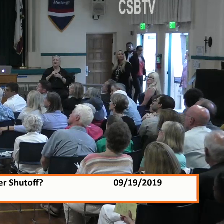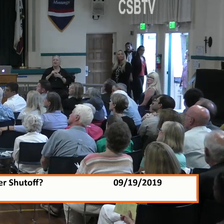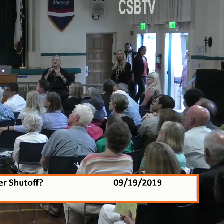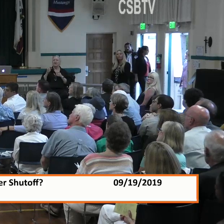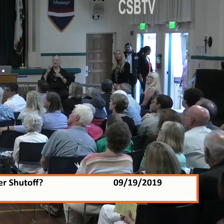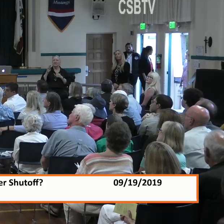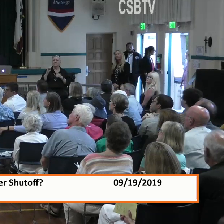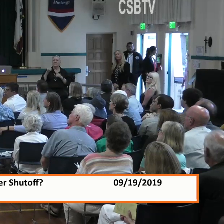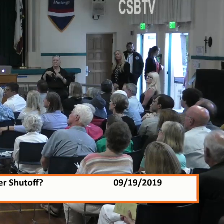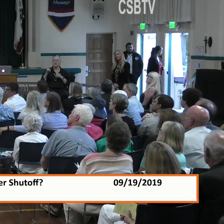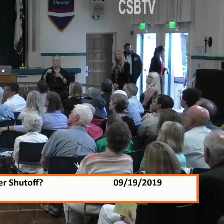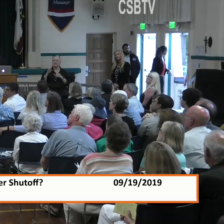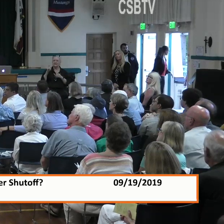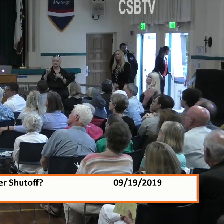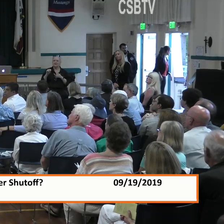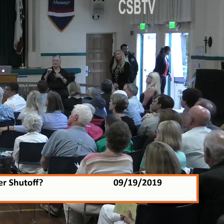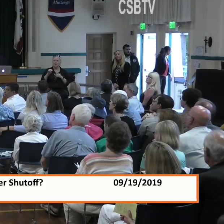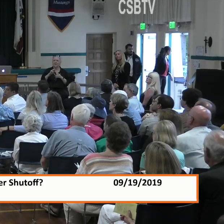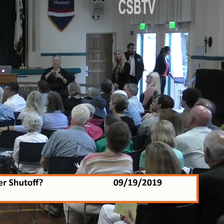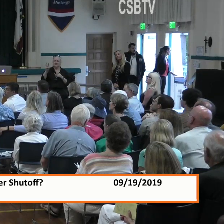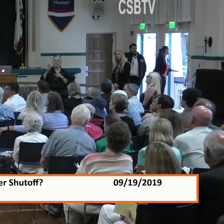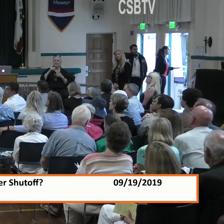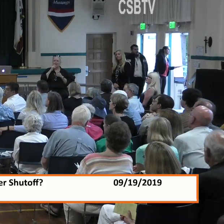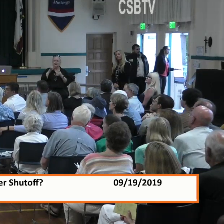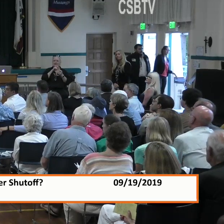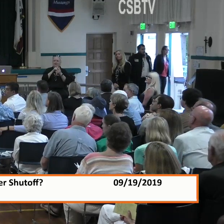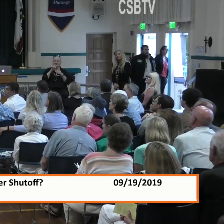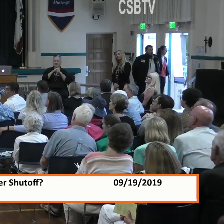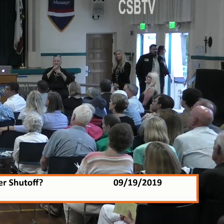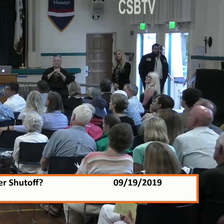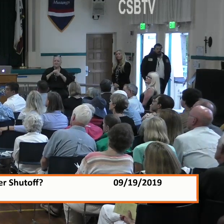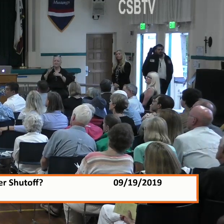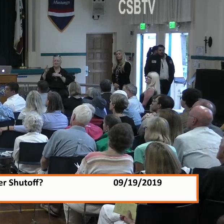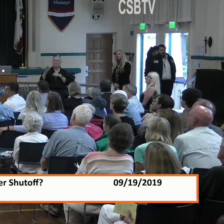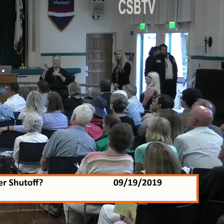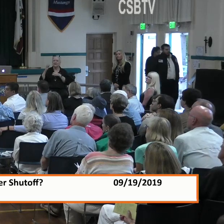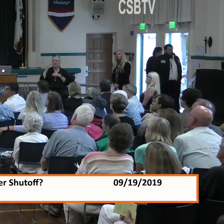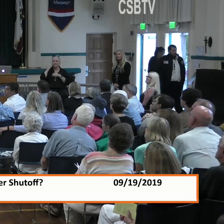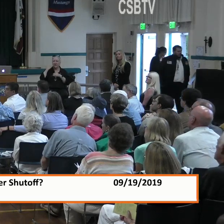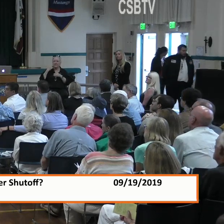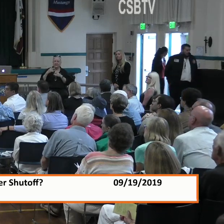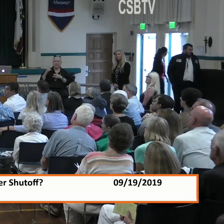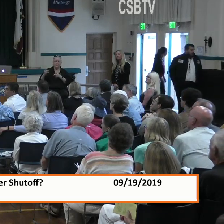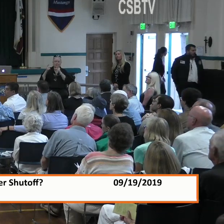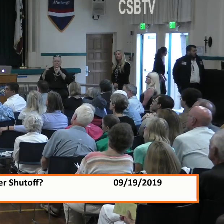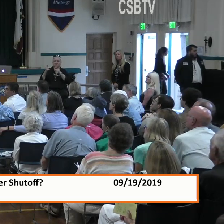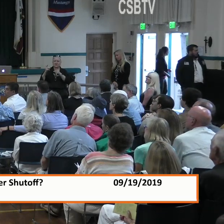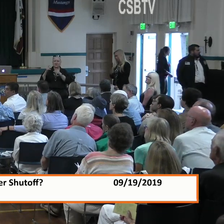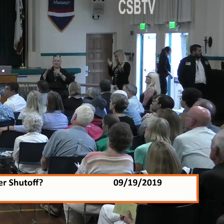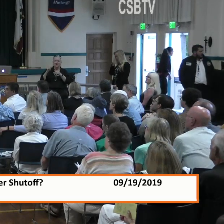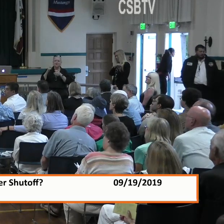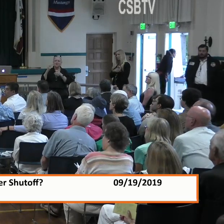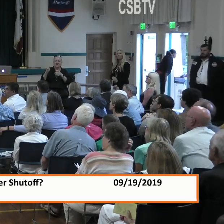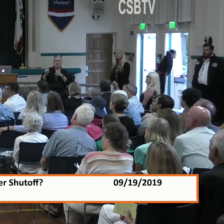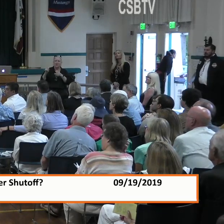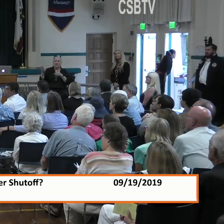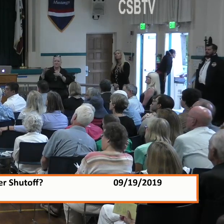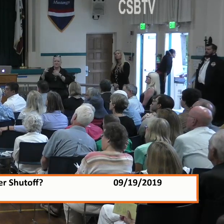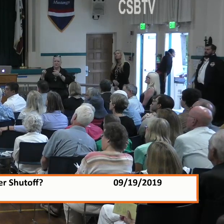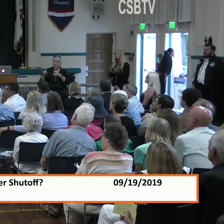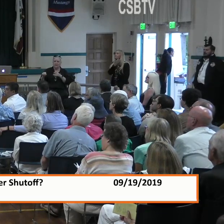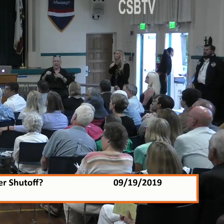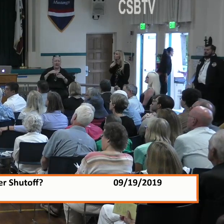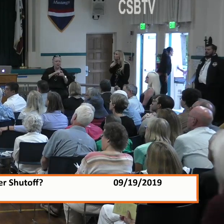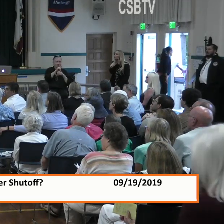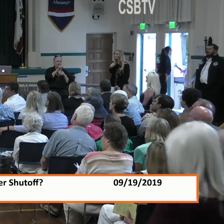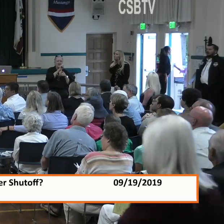Edison website are not detailed enough to determine whether or not I am in the proposed shut-off zone. I called Edison. They could not tell me if I was in the